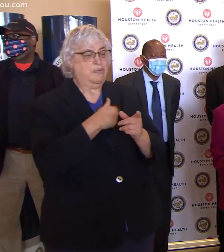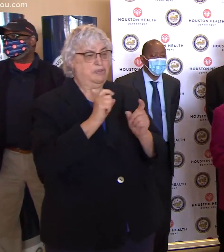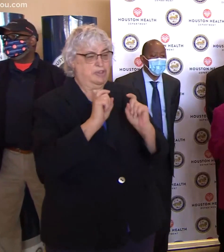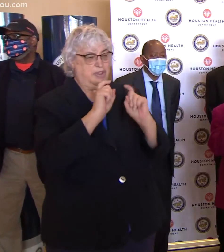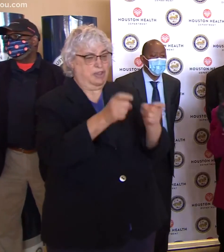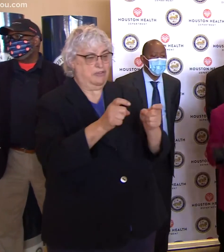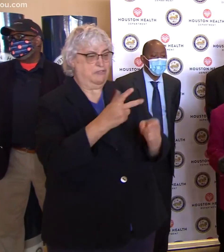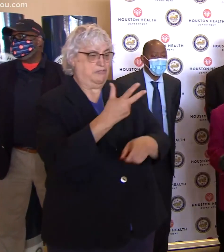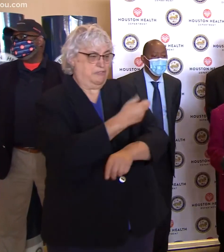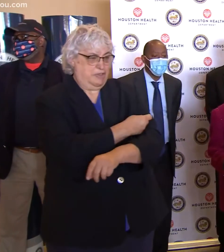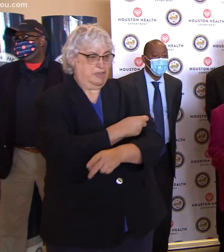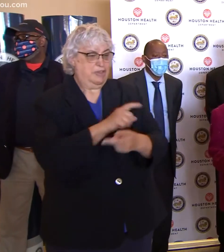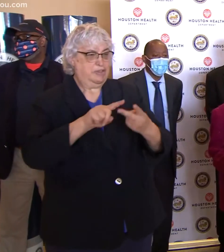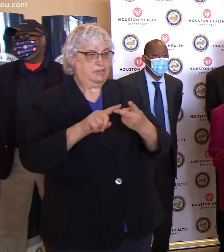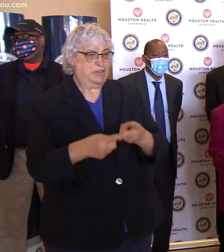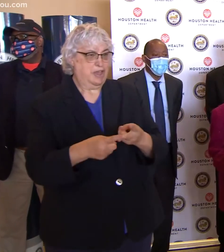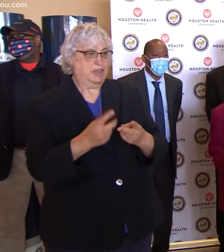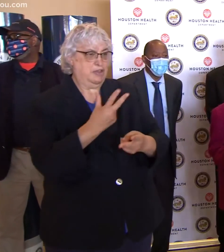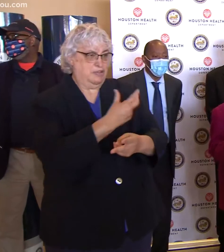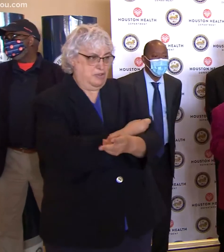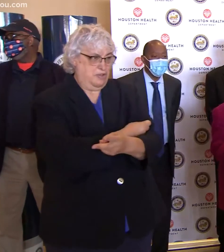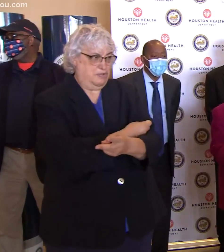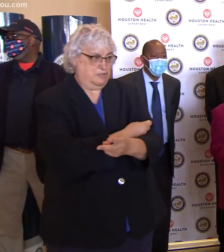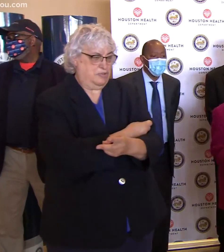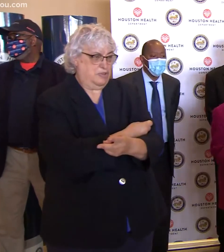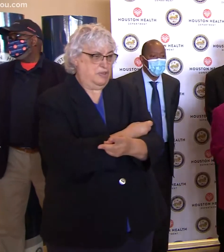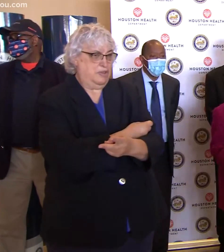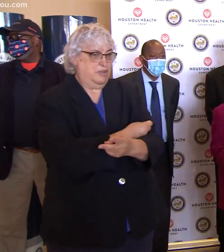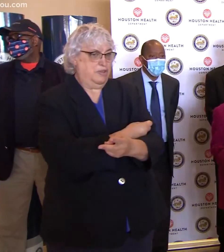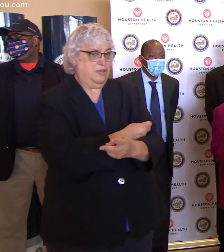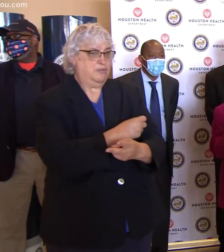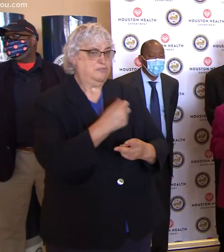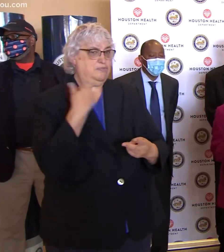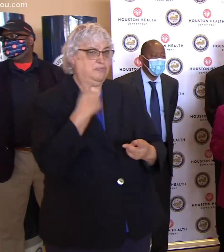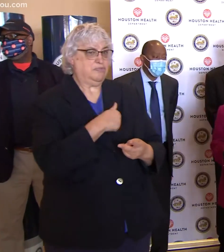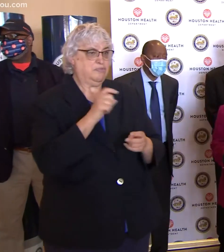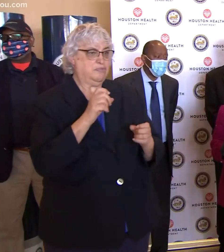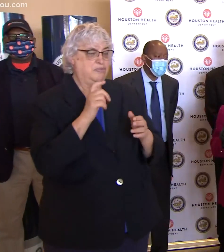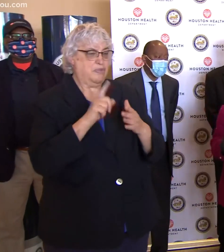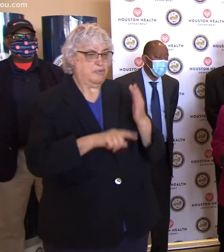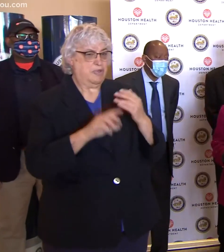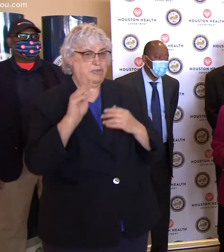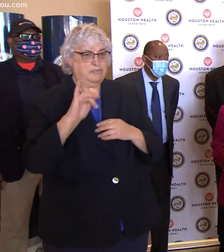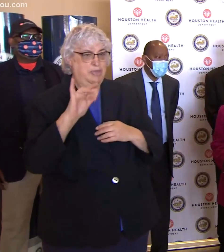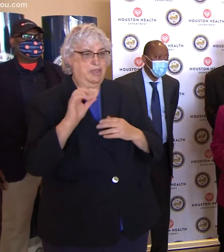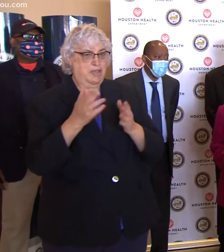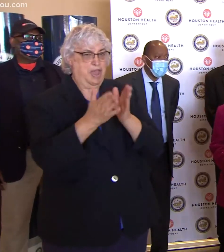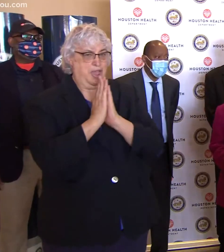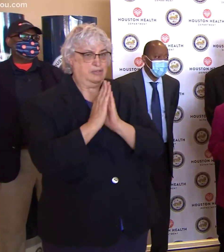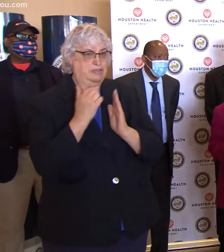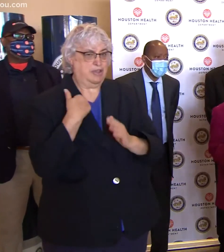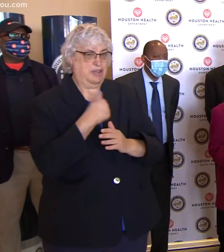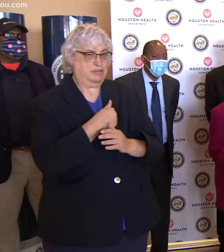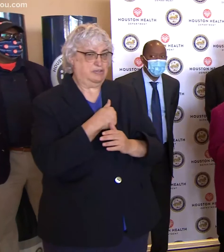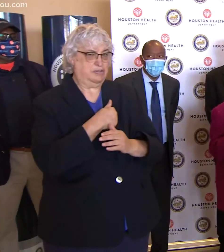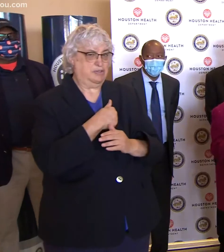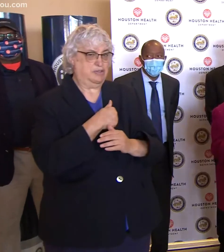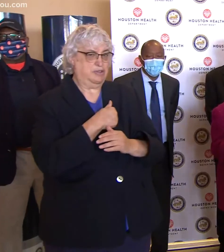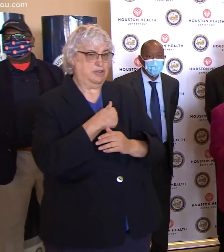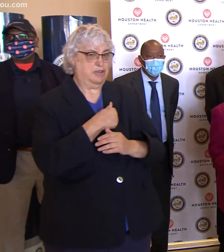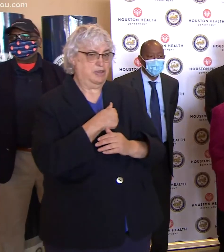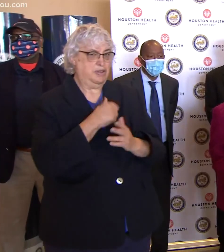vaccine and give the second dose as well. And in order to do that, we have to do what the mayor has asked us to do, and that is